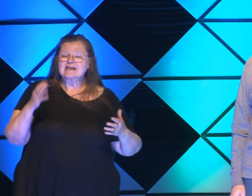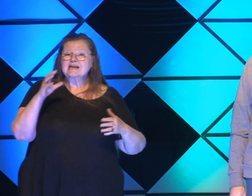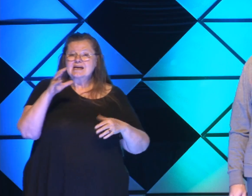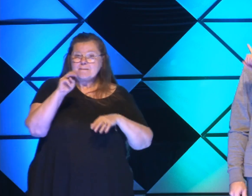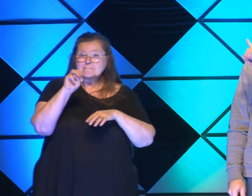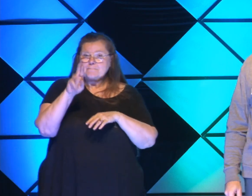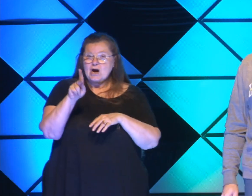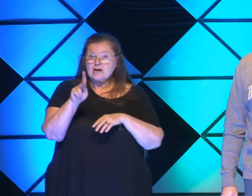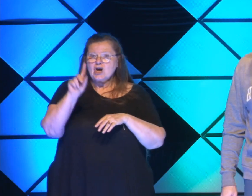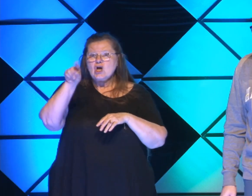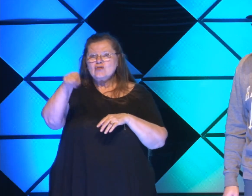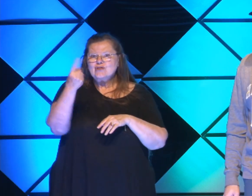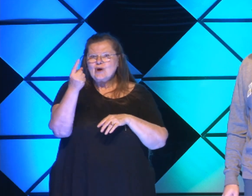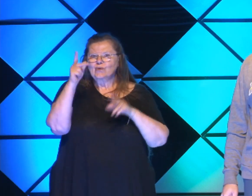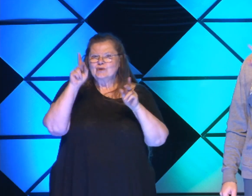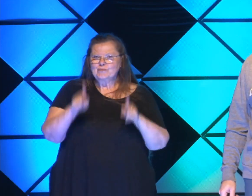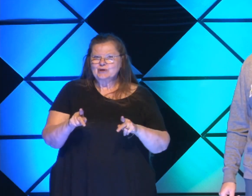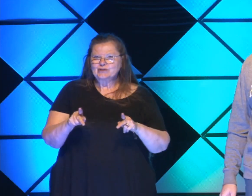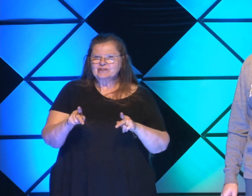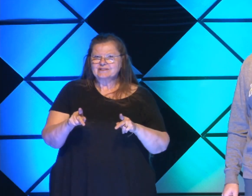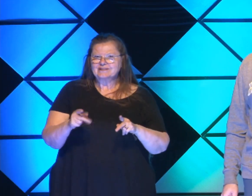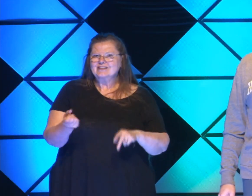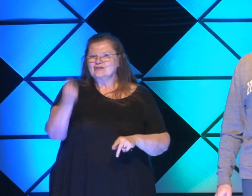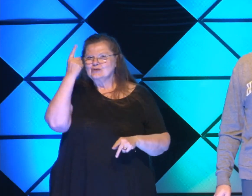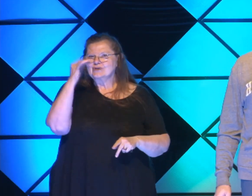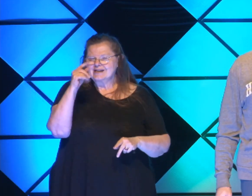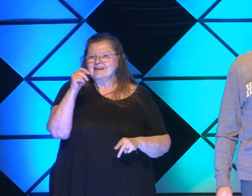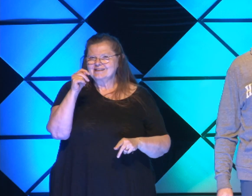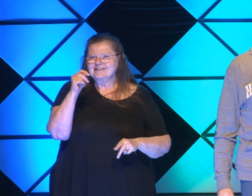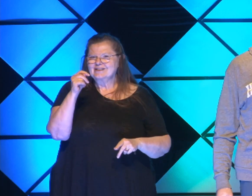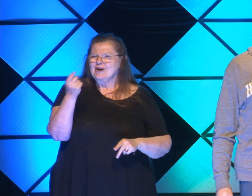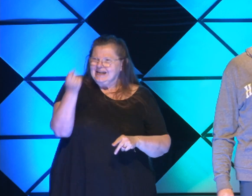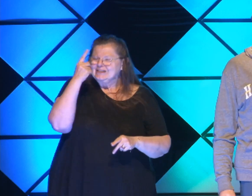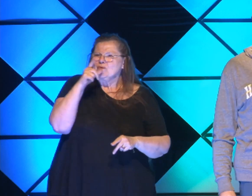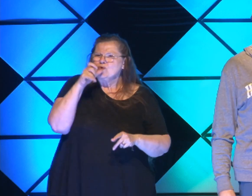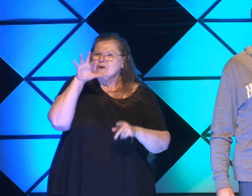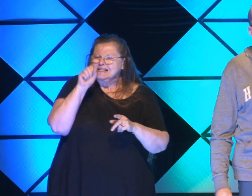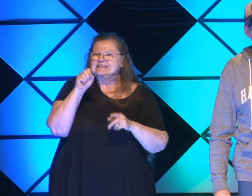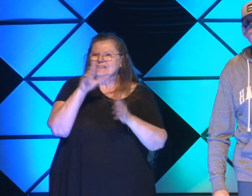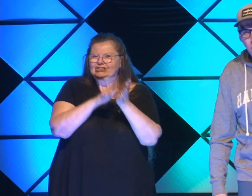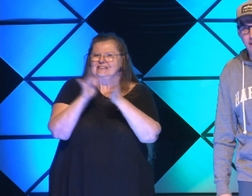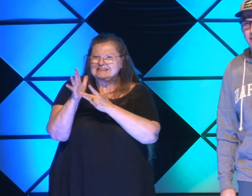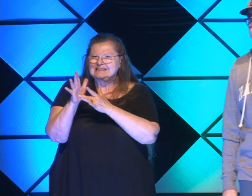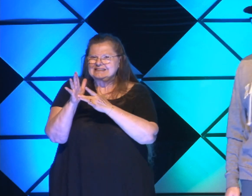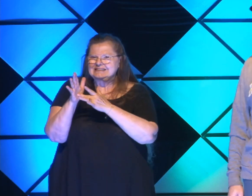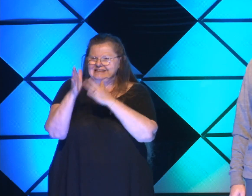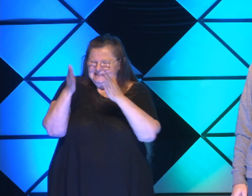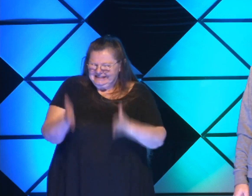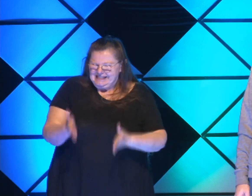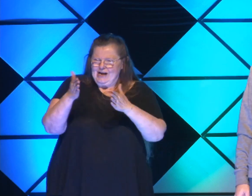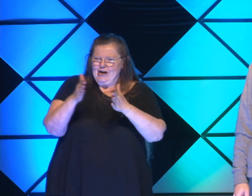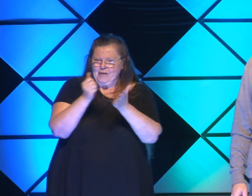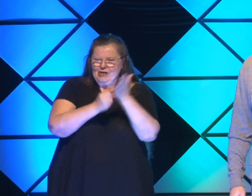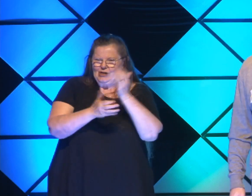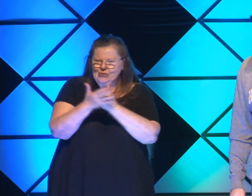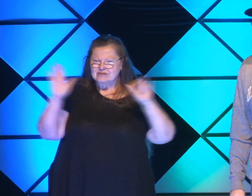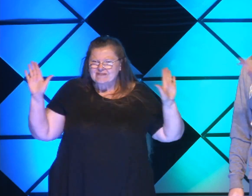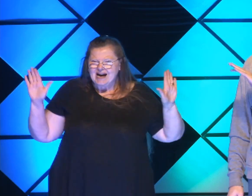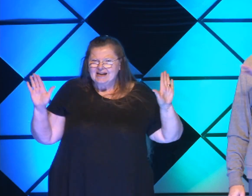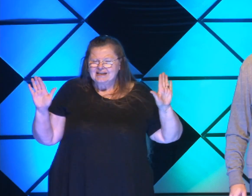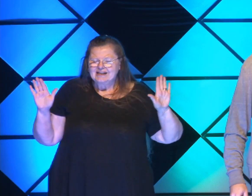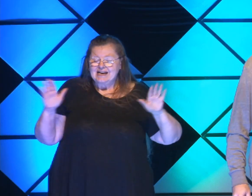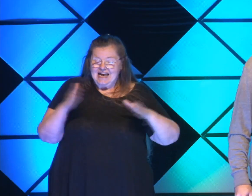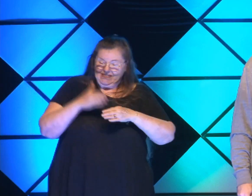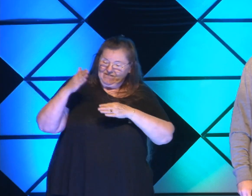Mark, the only person to get who this one being crucified really was, at the end,